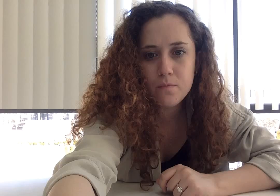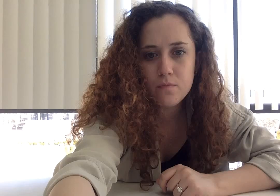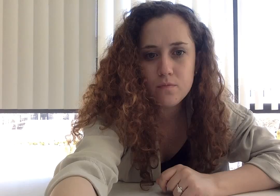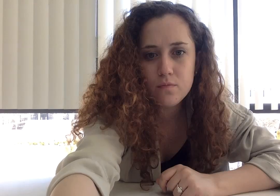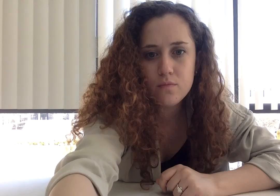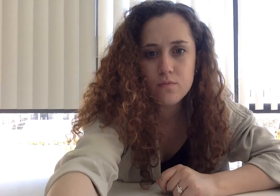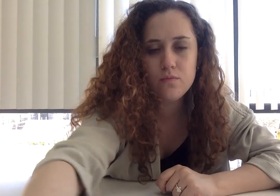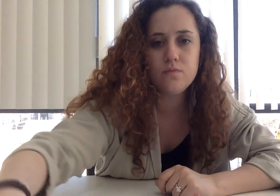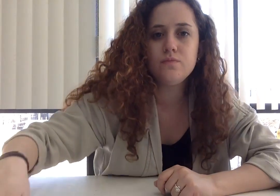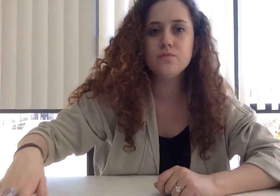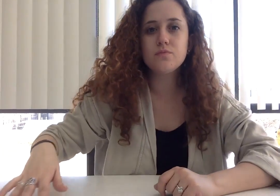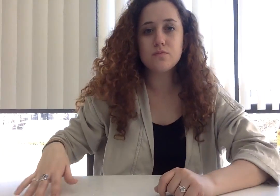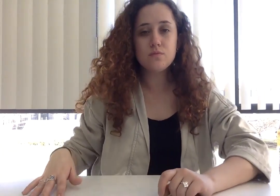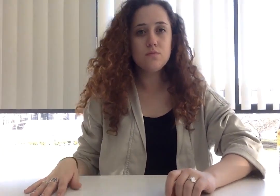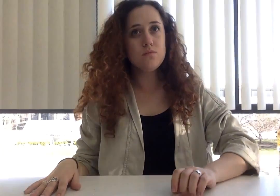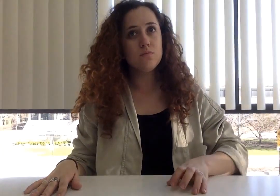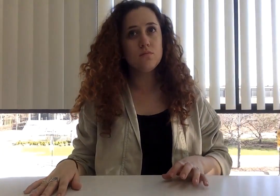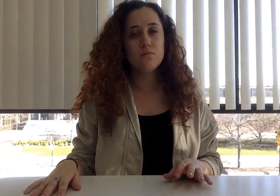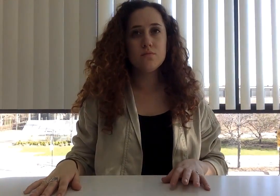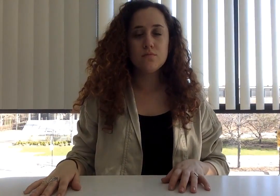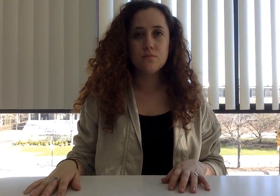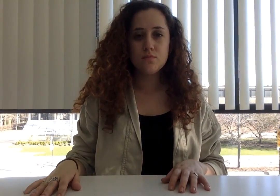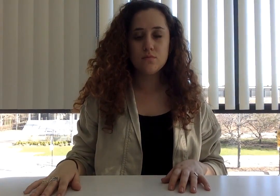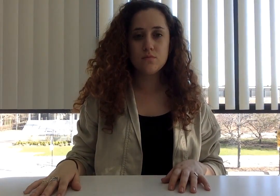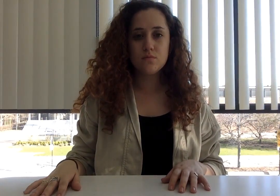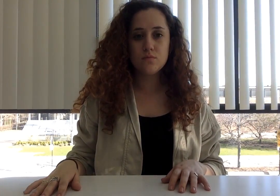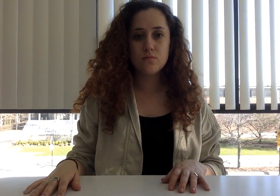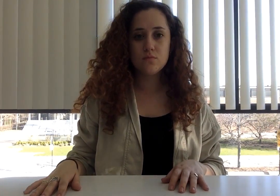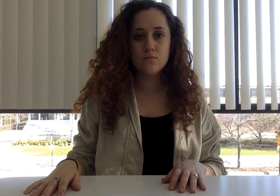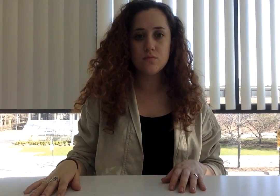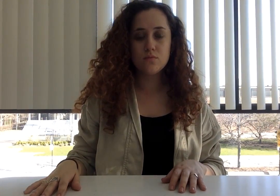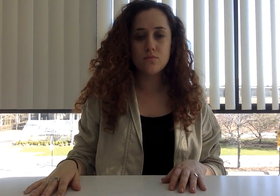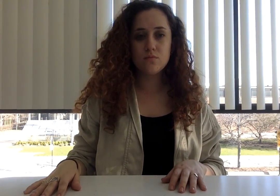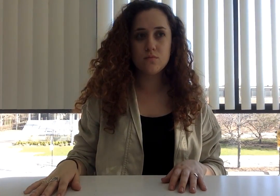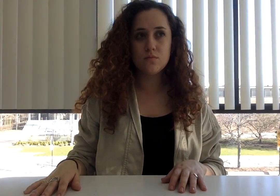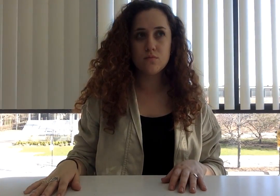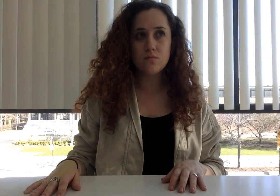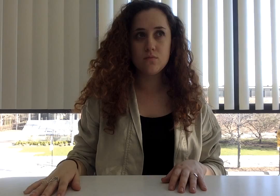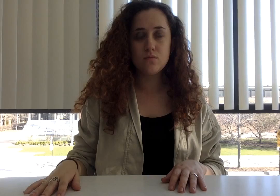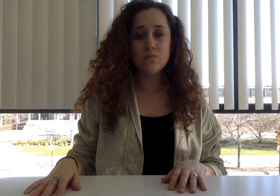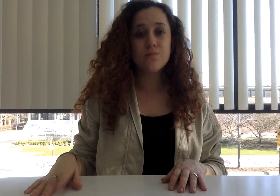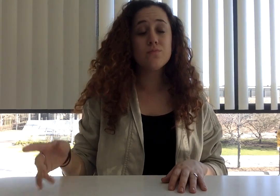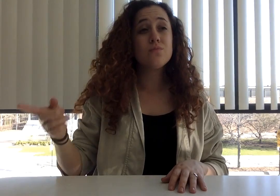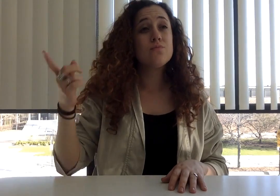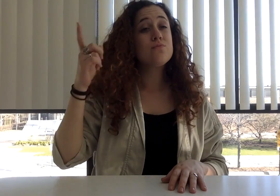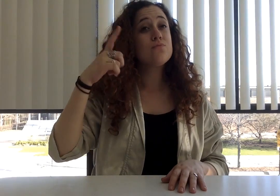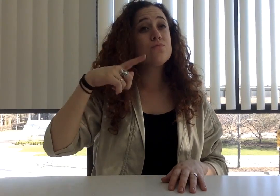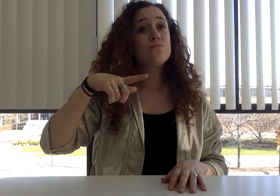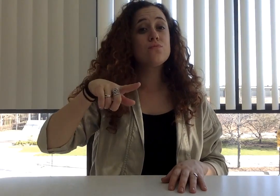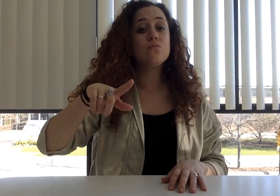to 64. We've done these problems before. I had